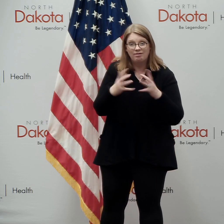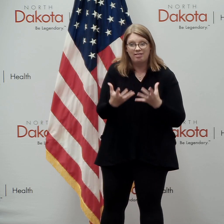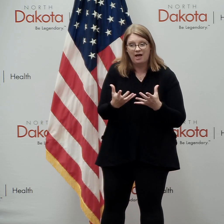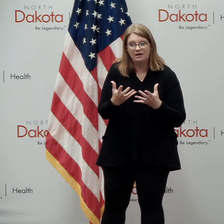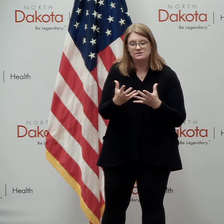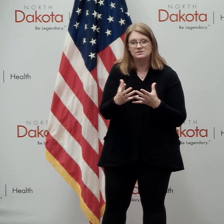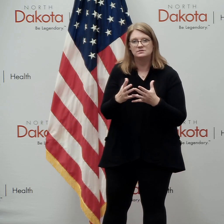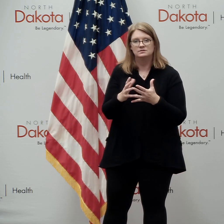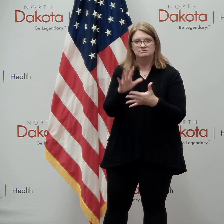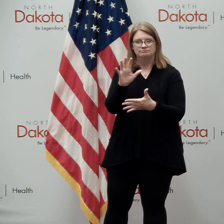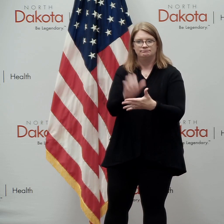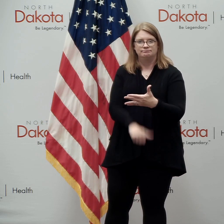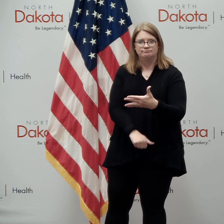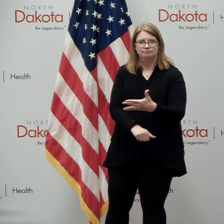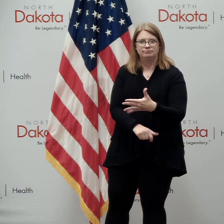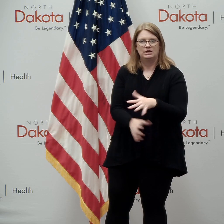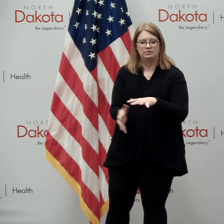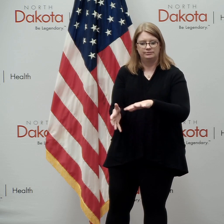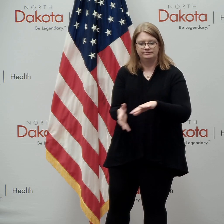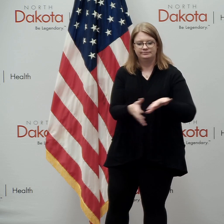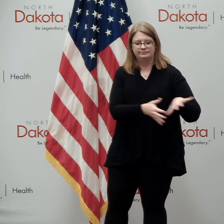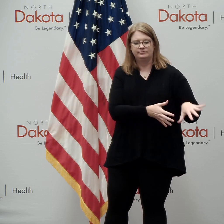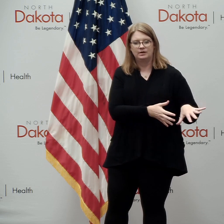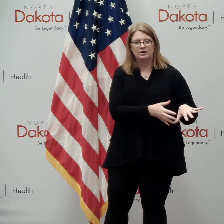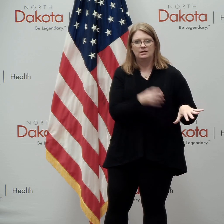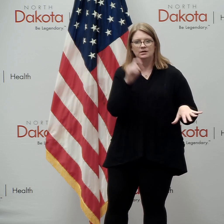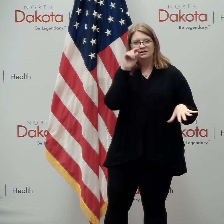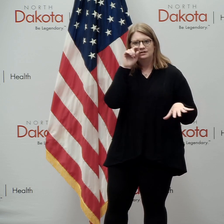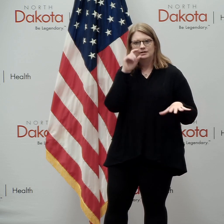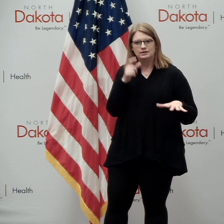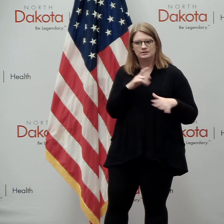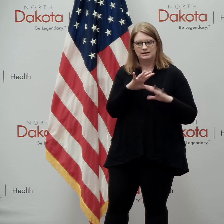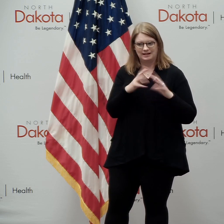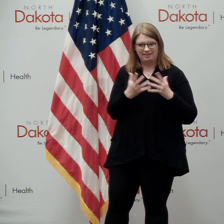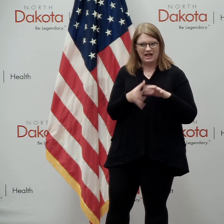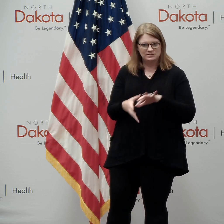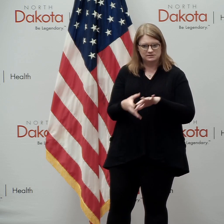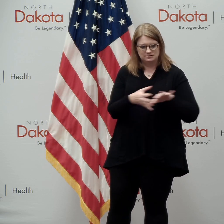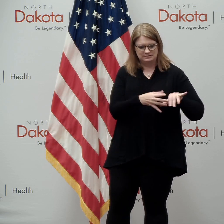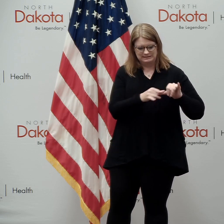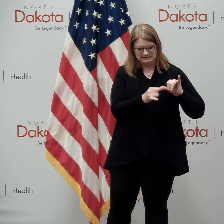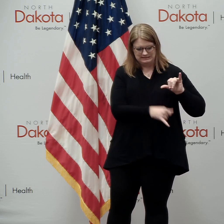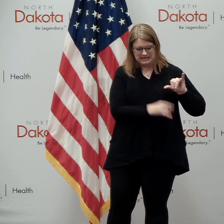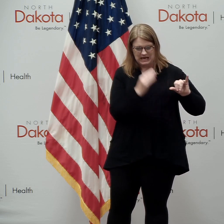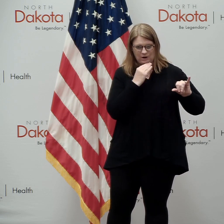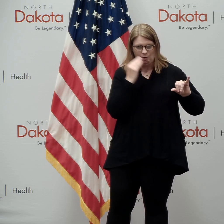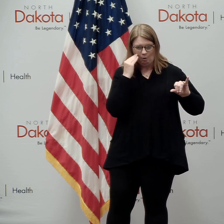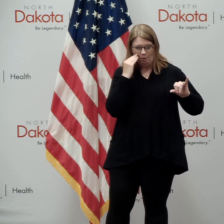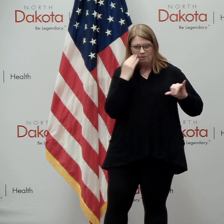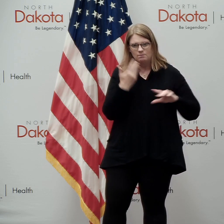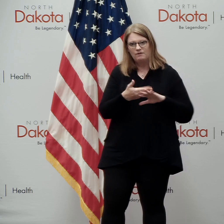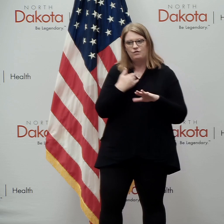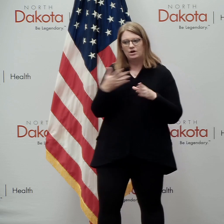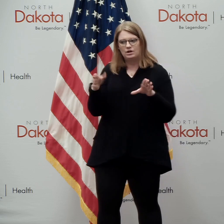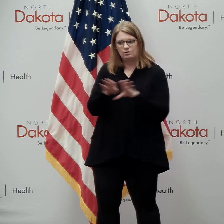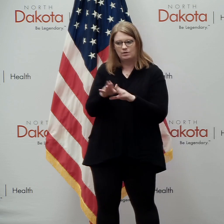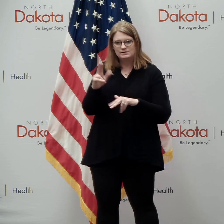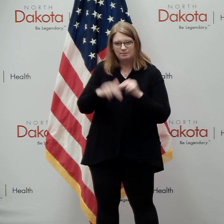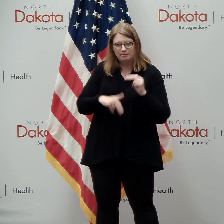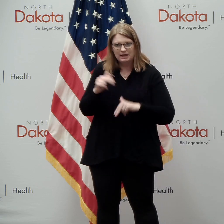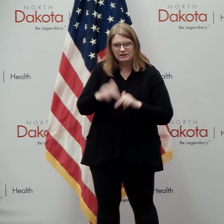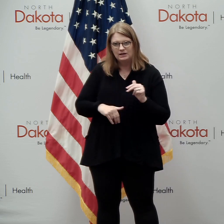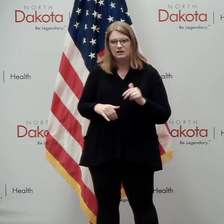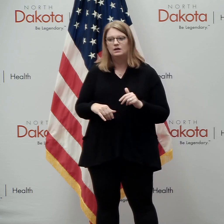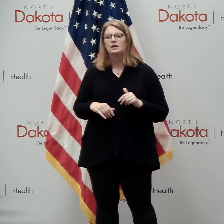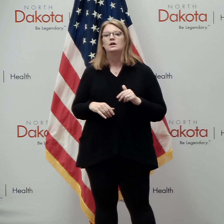take out an individual before you take a class, an individual plus close contacts, take out a class before you take out a building, take out a building before you take